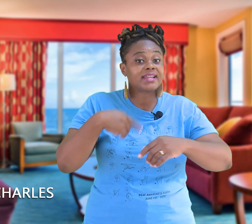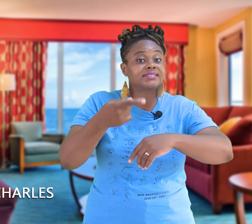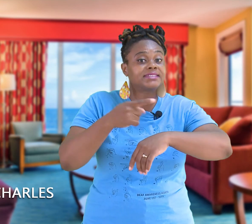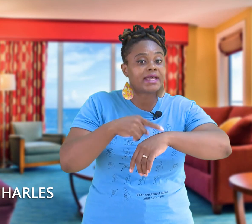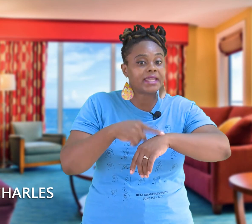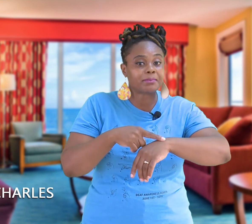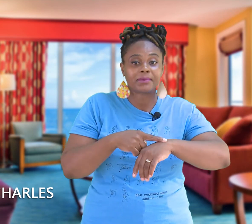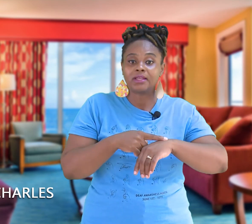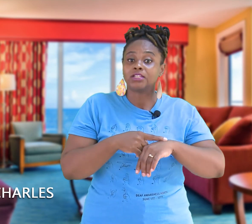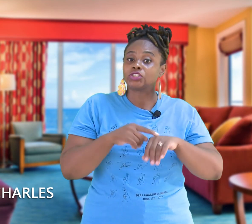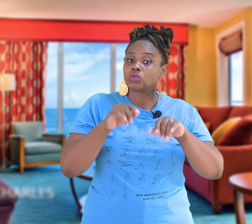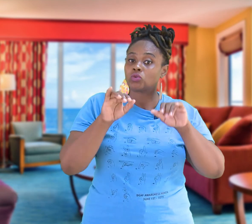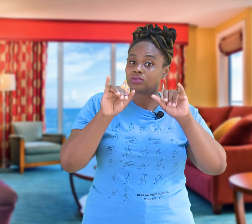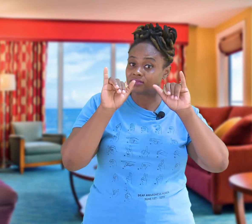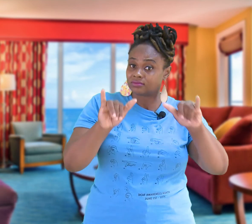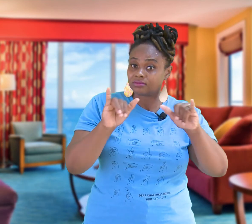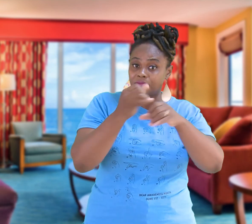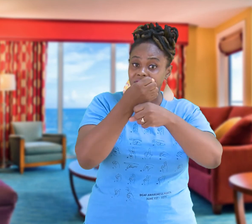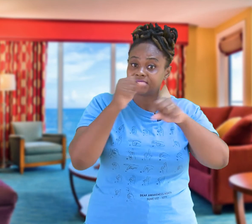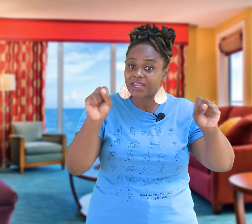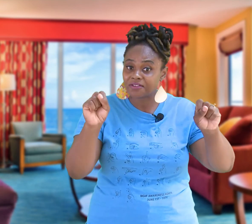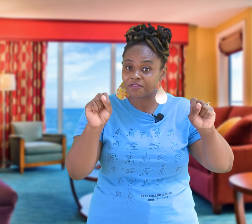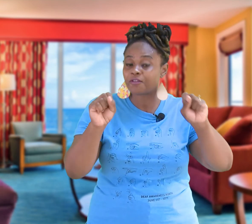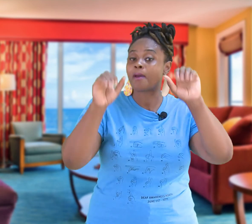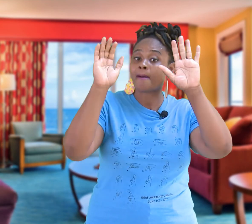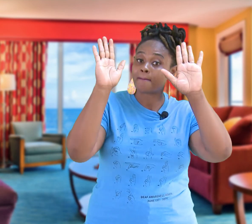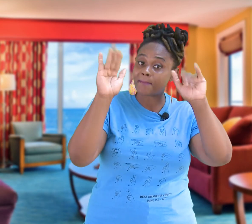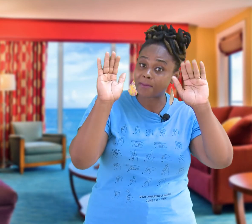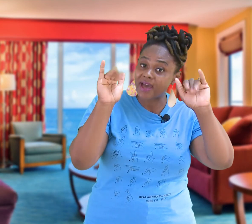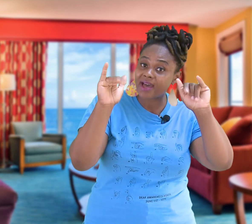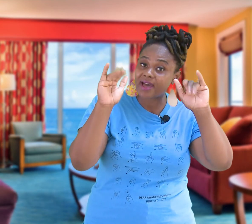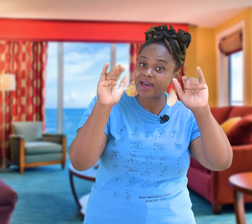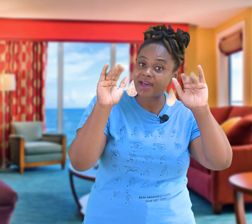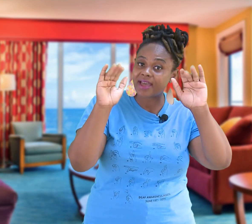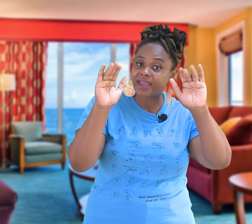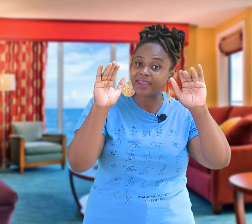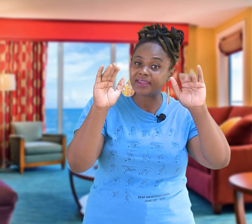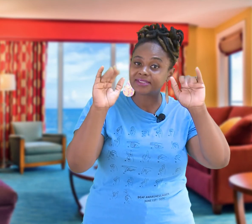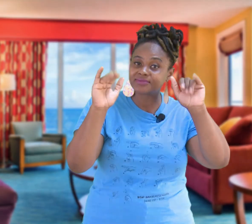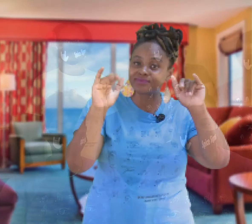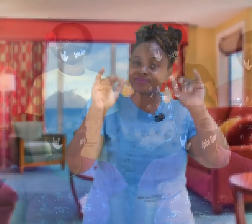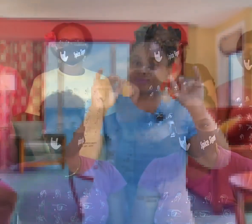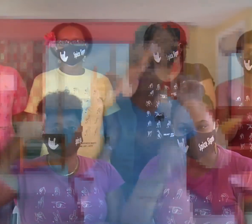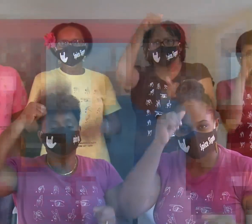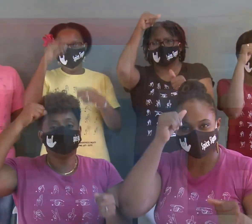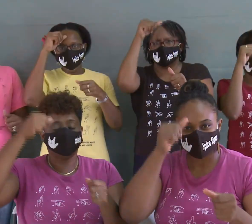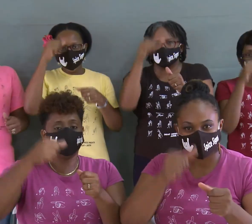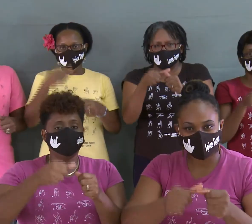next time. So, be safe. Bye-bye.